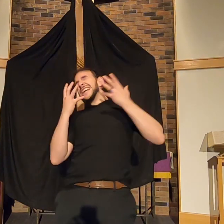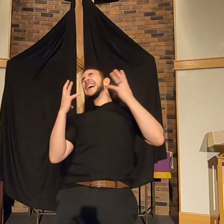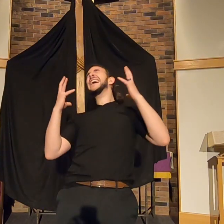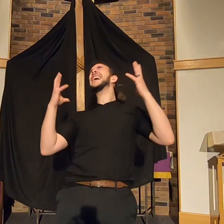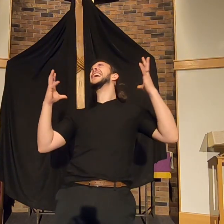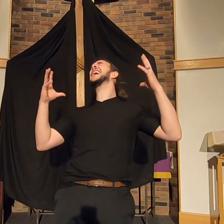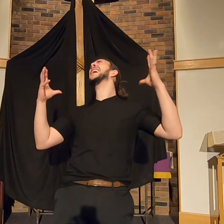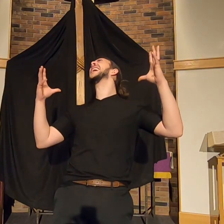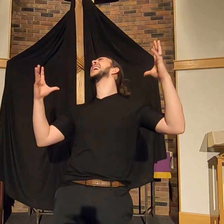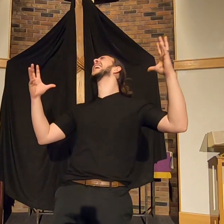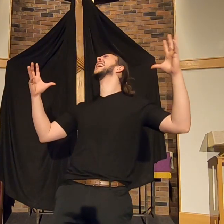Jesus shouted,